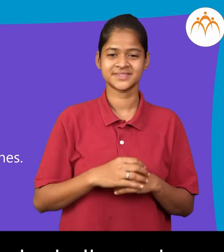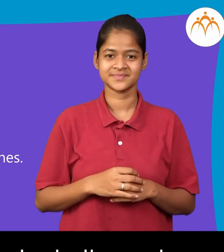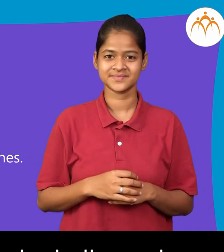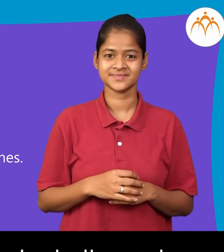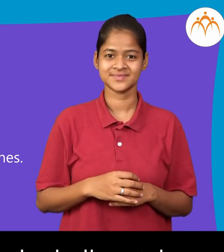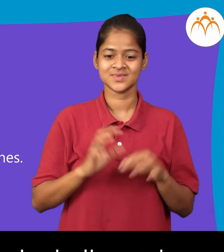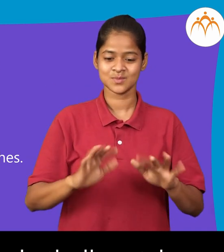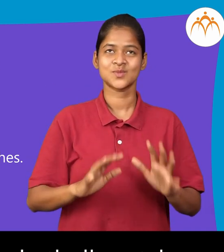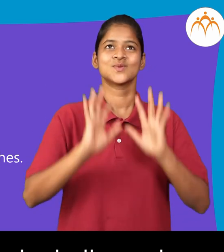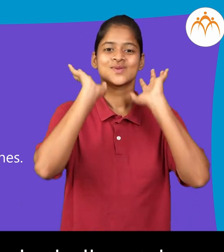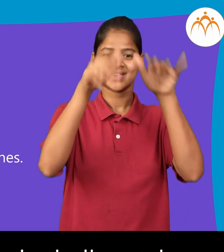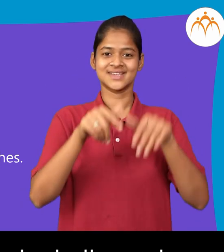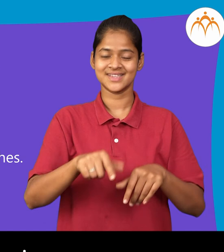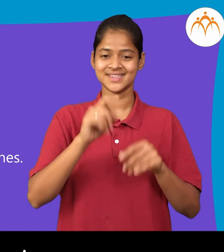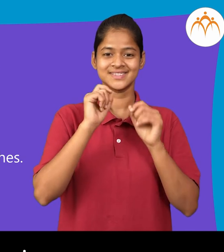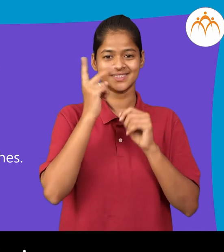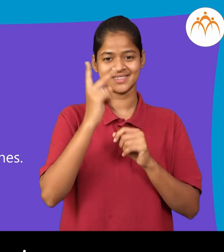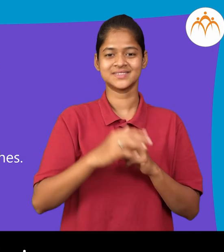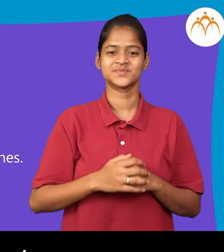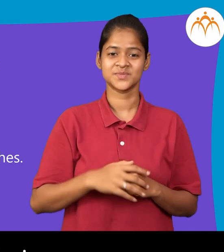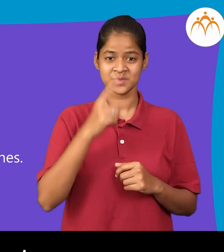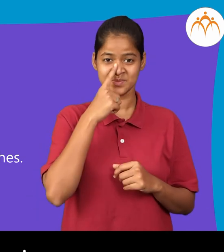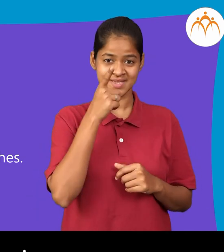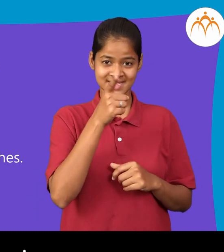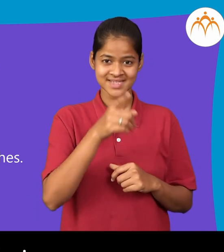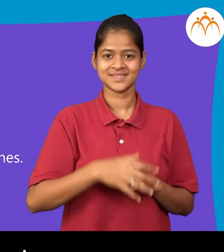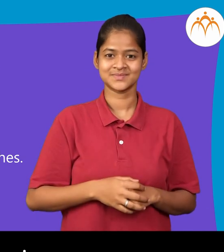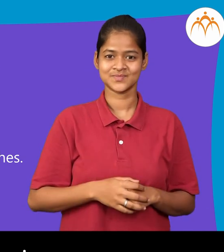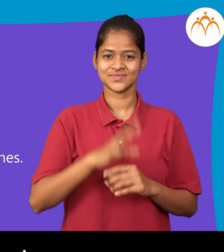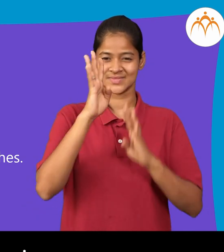basketball matches. She ate pineapple ice